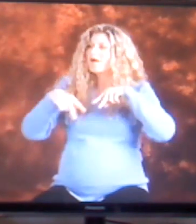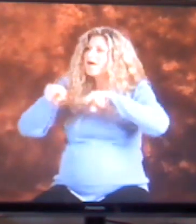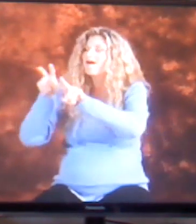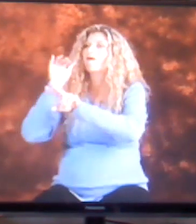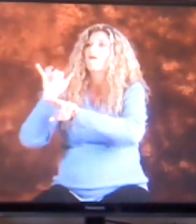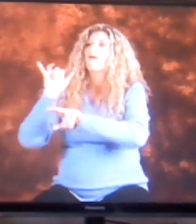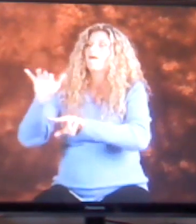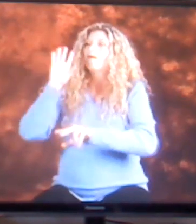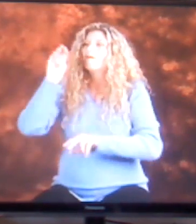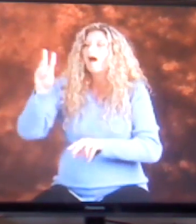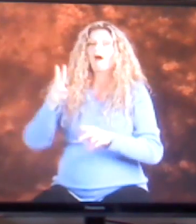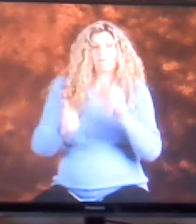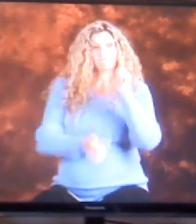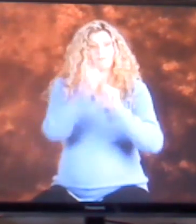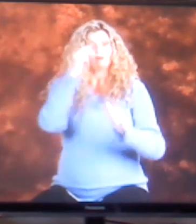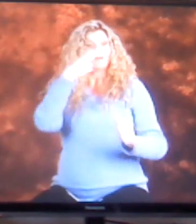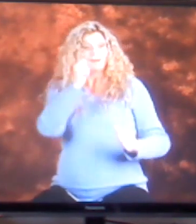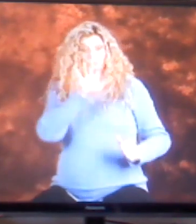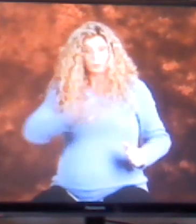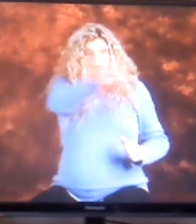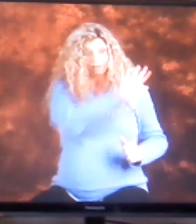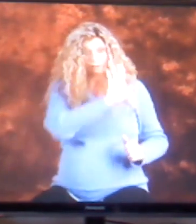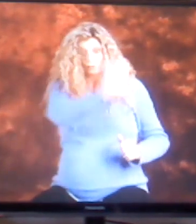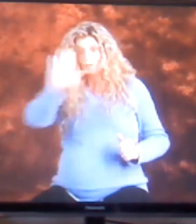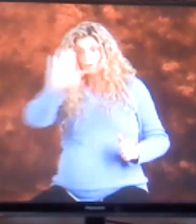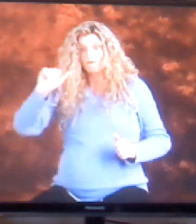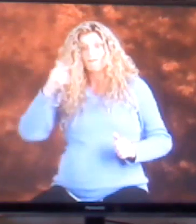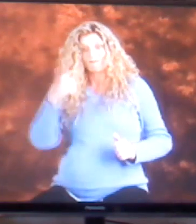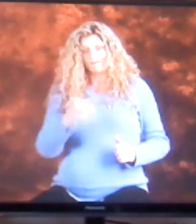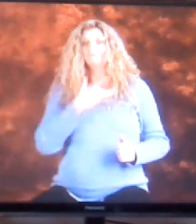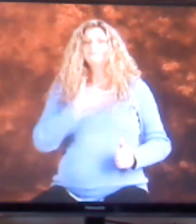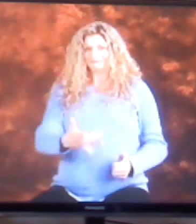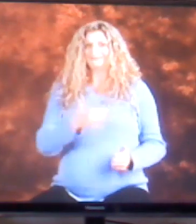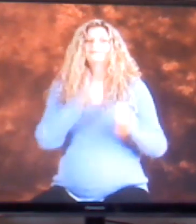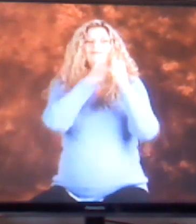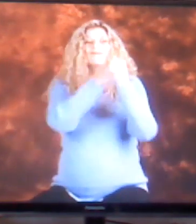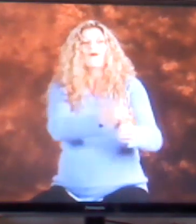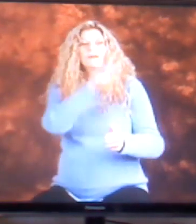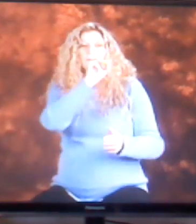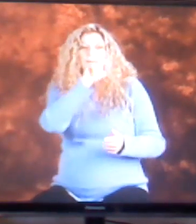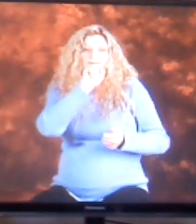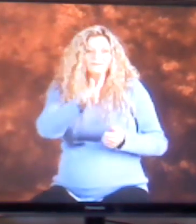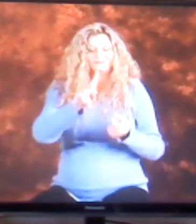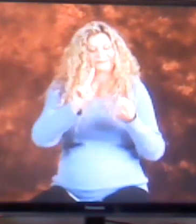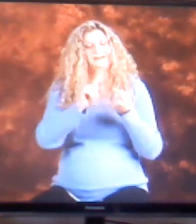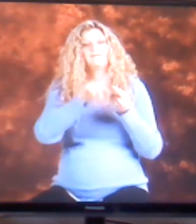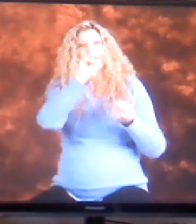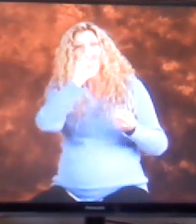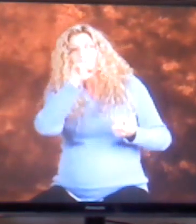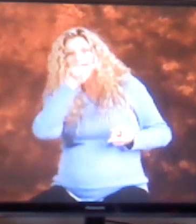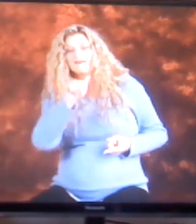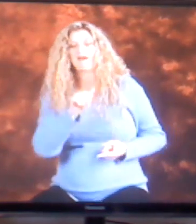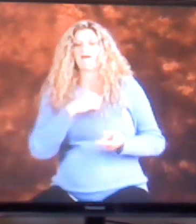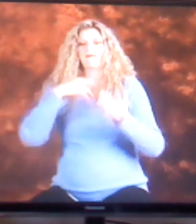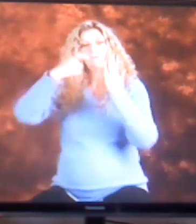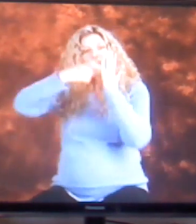But another kind of people that influence fashion design are movie stars. I mean, you're all high school students, right? But you have a lot of soft feelings for some of those movie